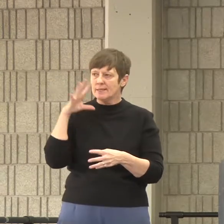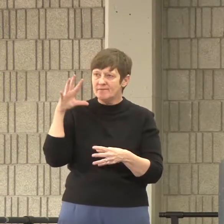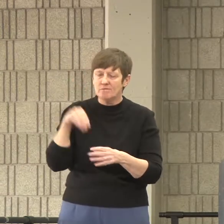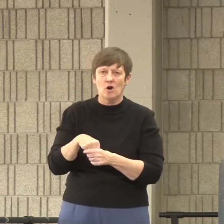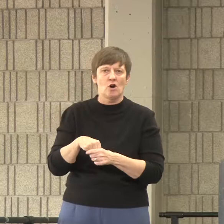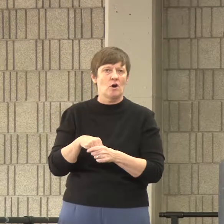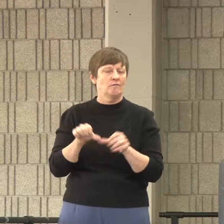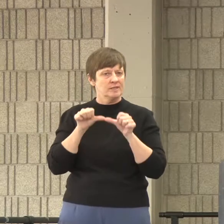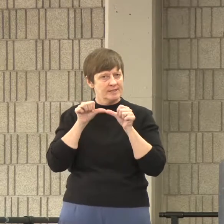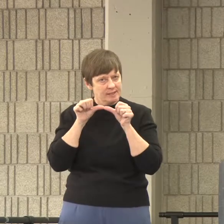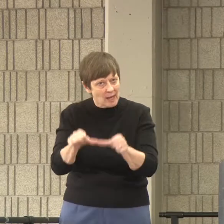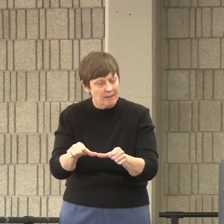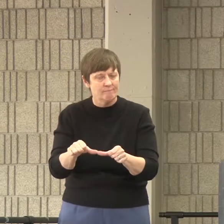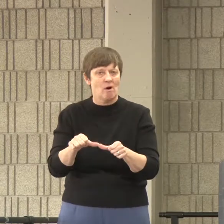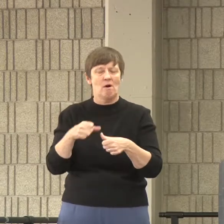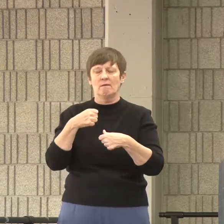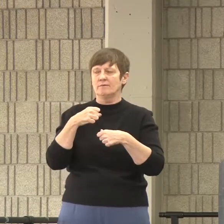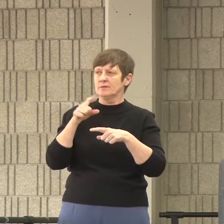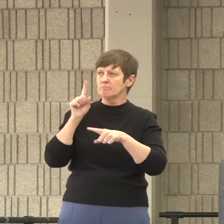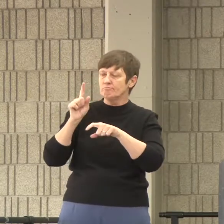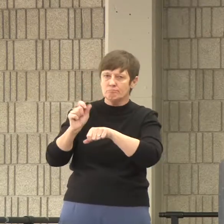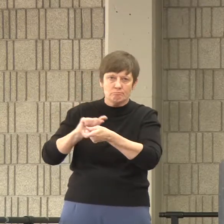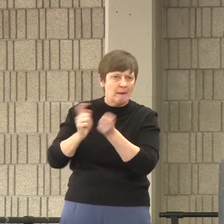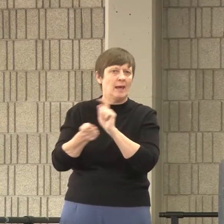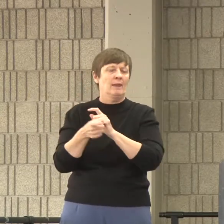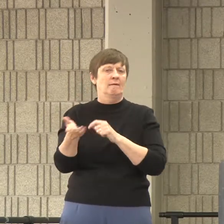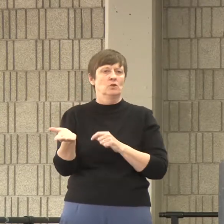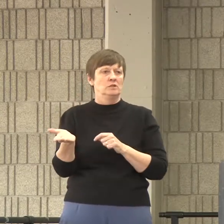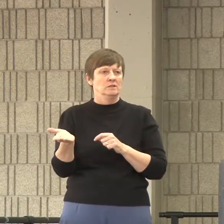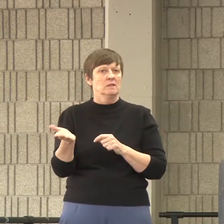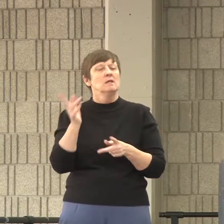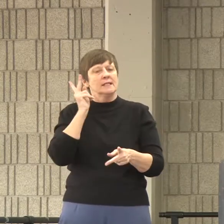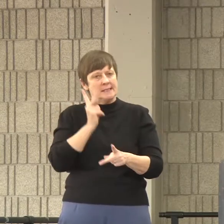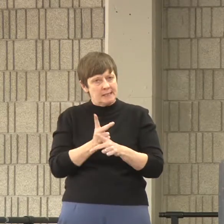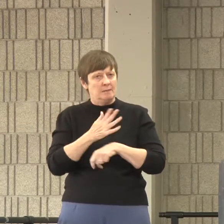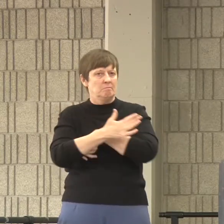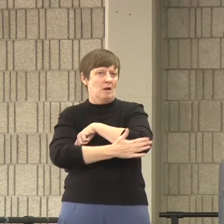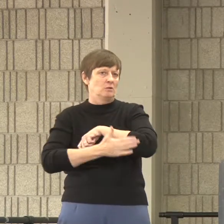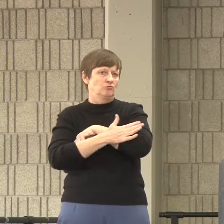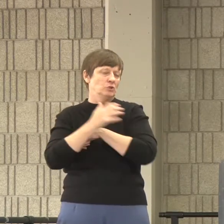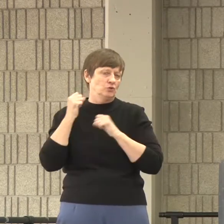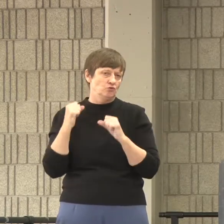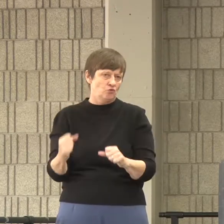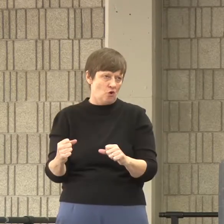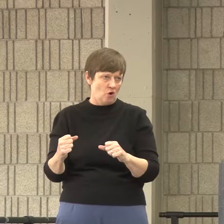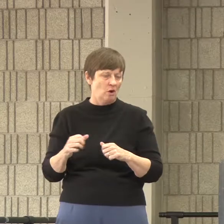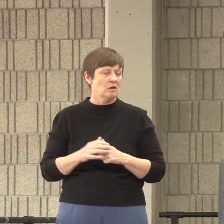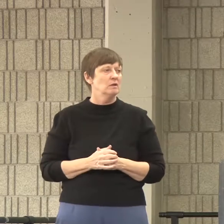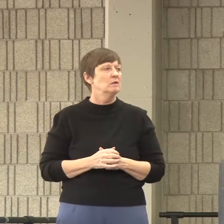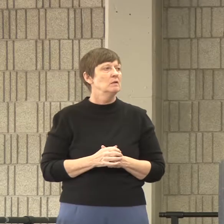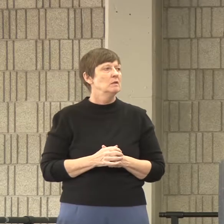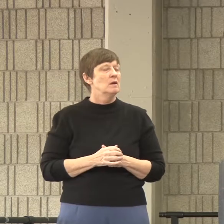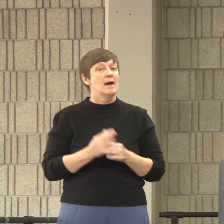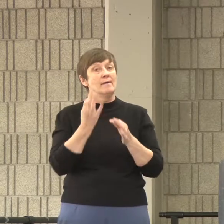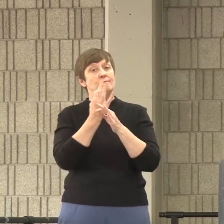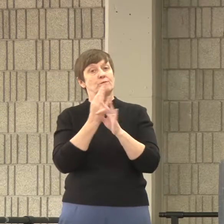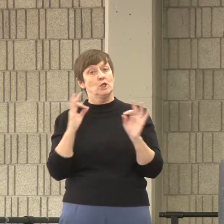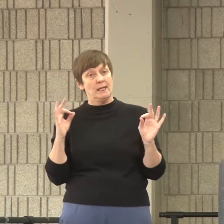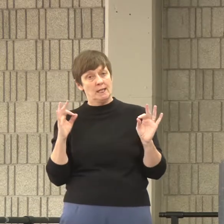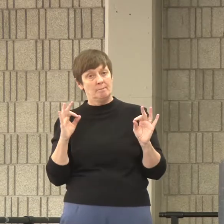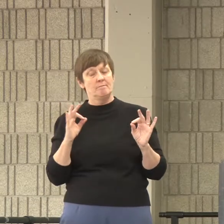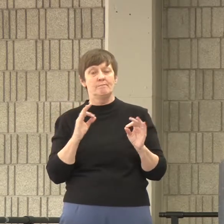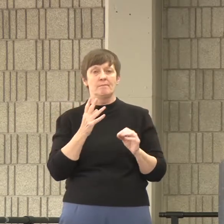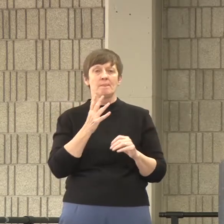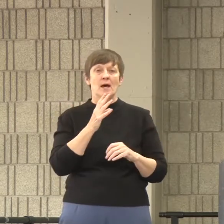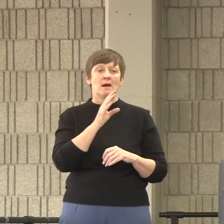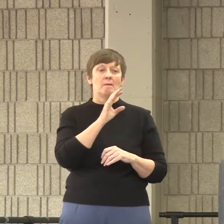stay involved and make a difference. This will keep our country strong, and it'll keep the freedom that Dr.